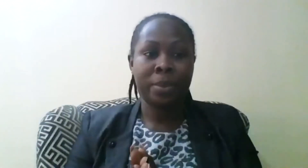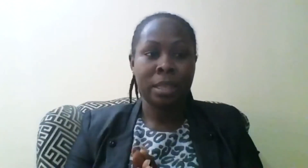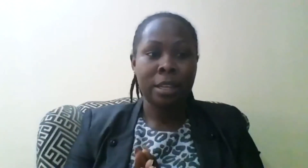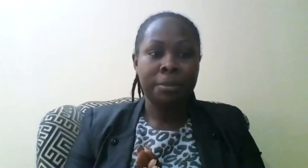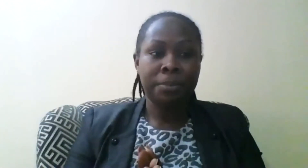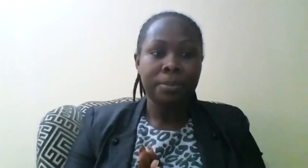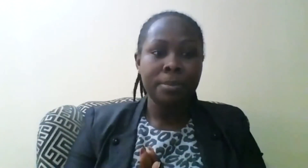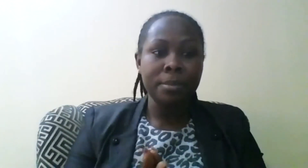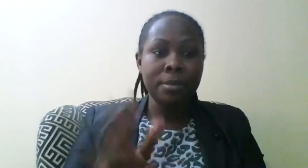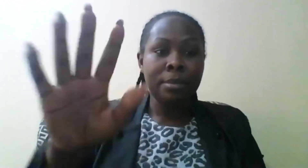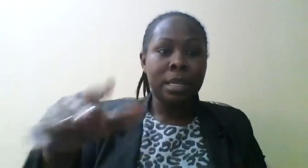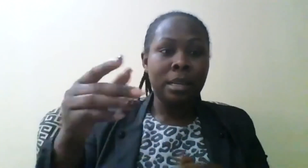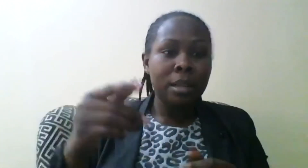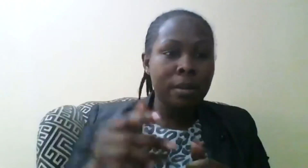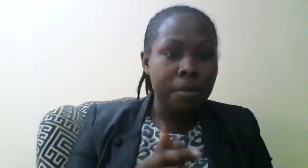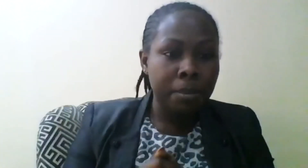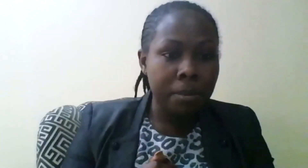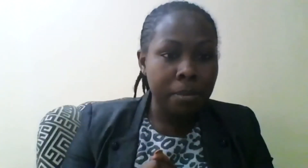a blind person.